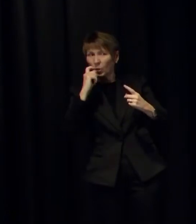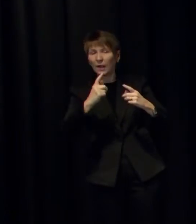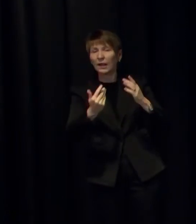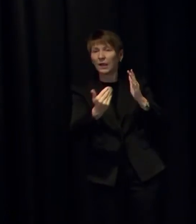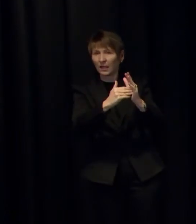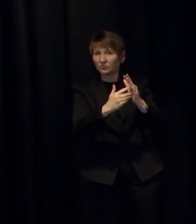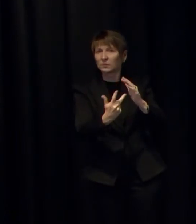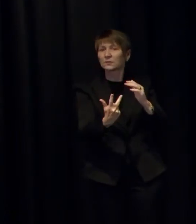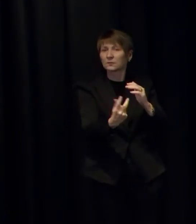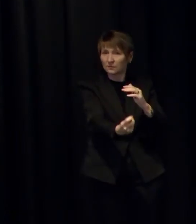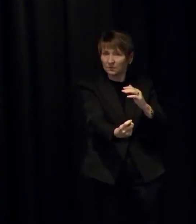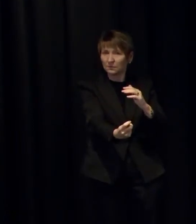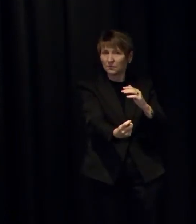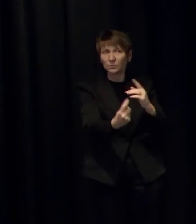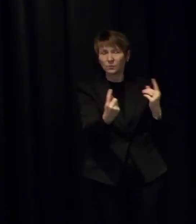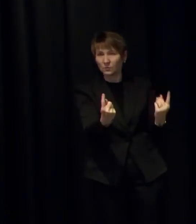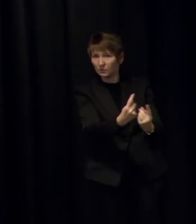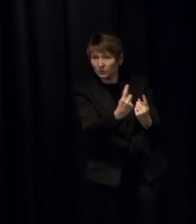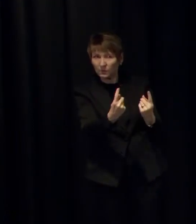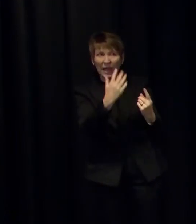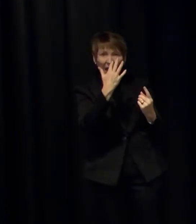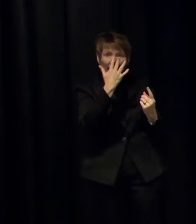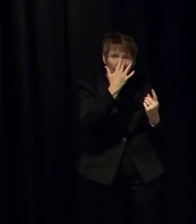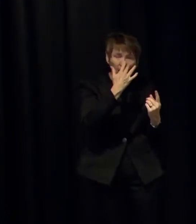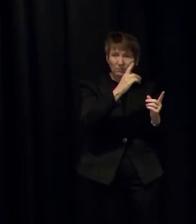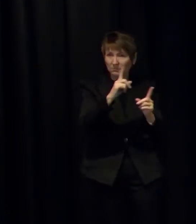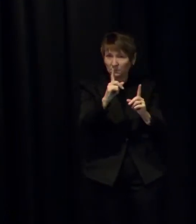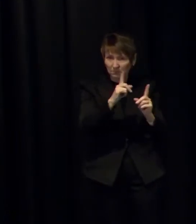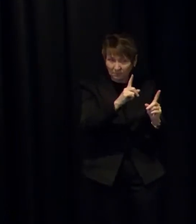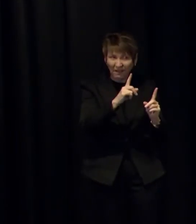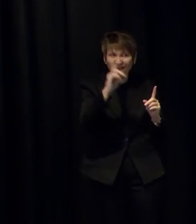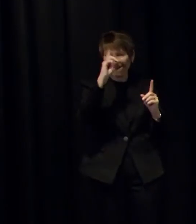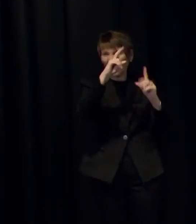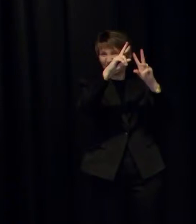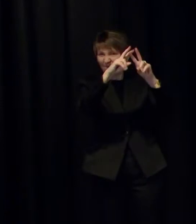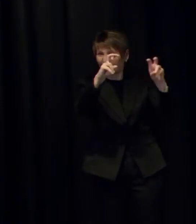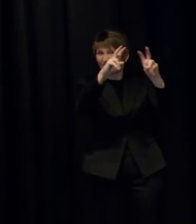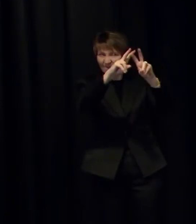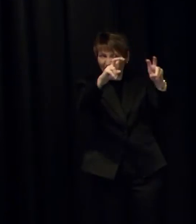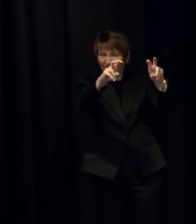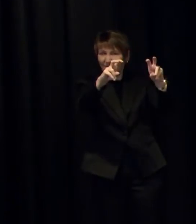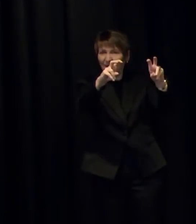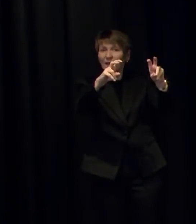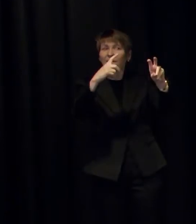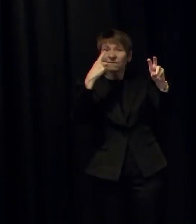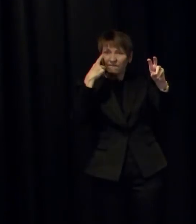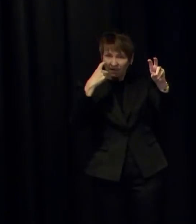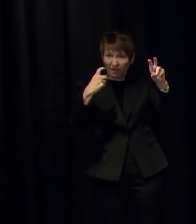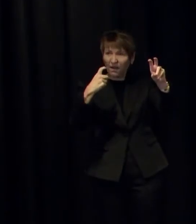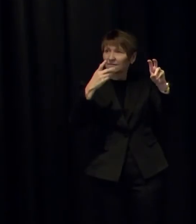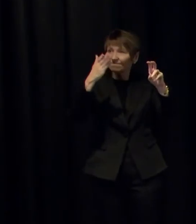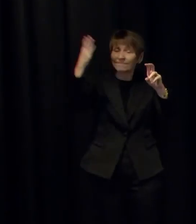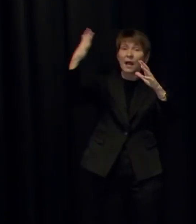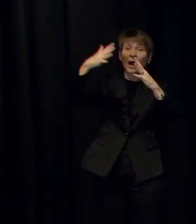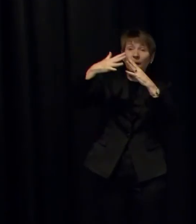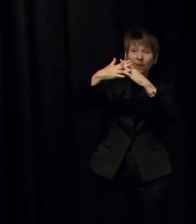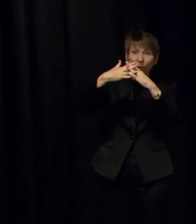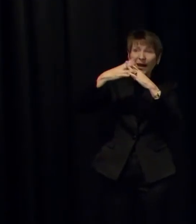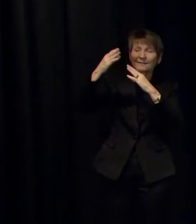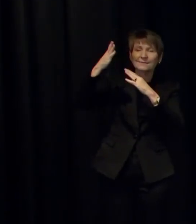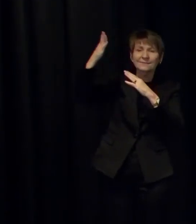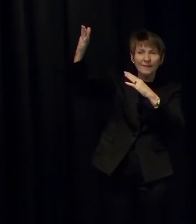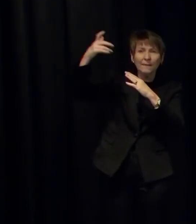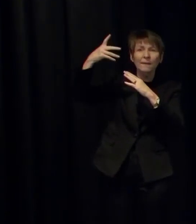protection. The data on booster doses now is that it's a really substantial uplift in your immunity, and it may be